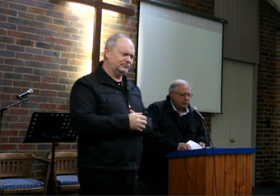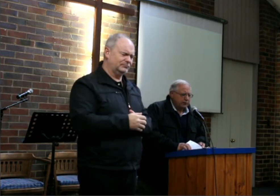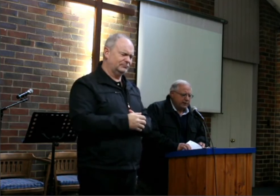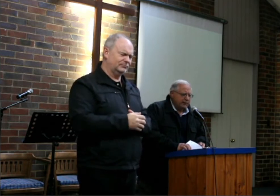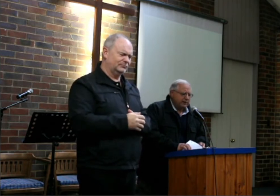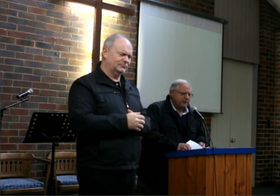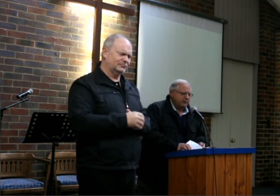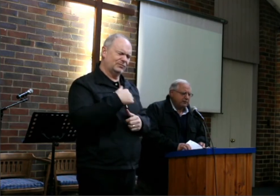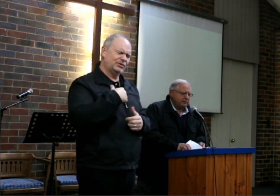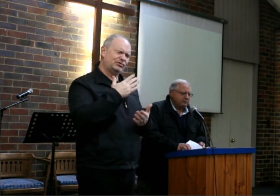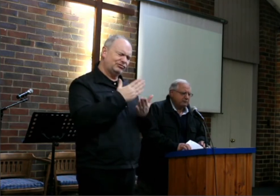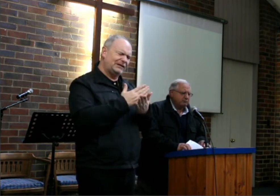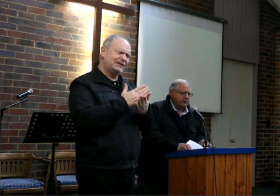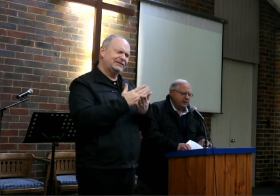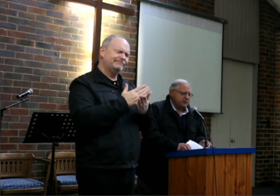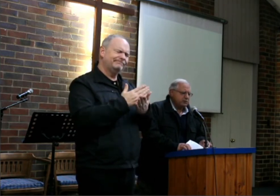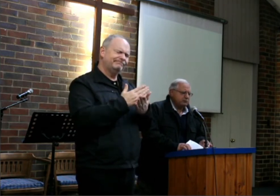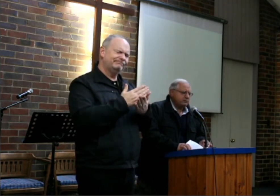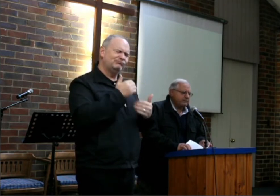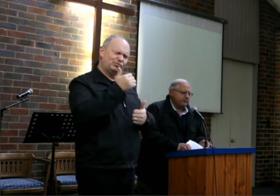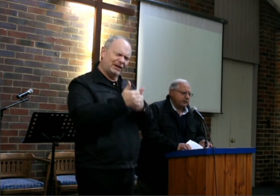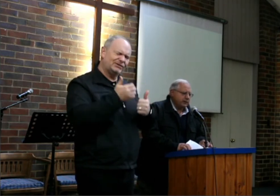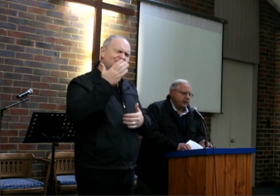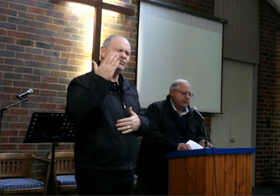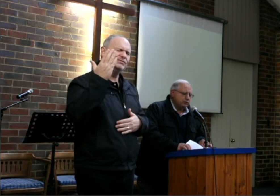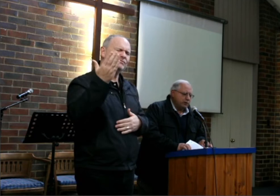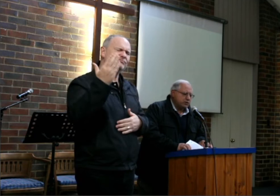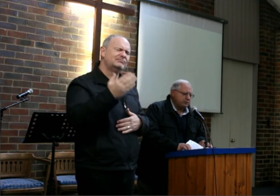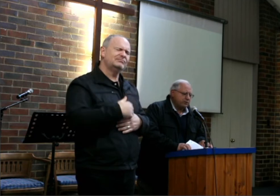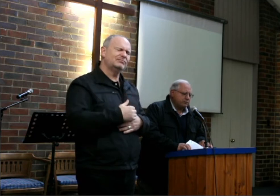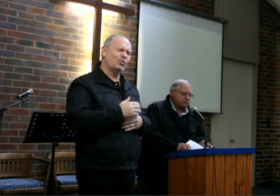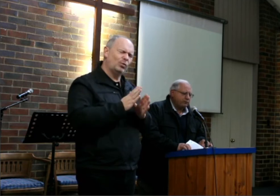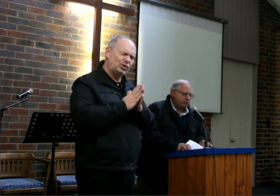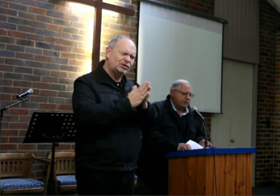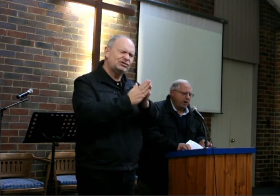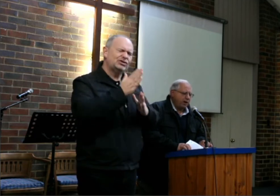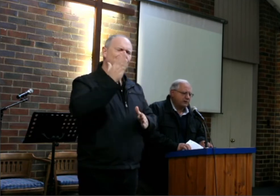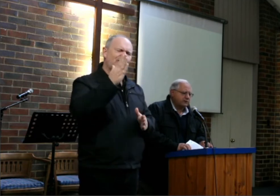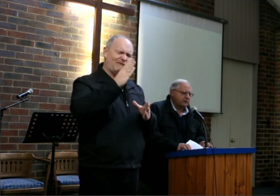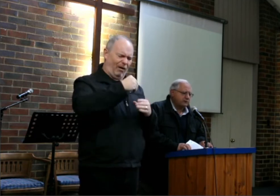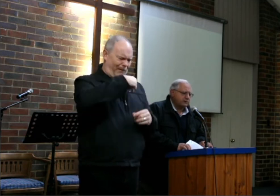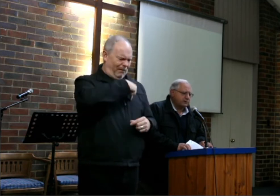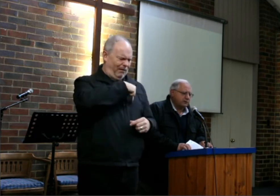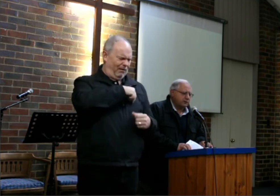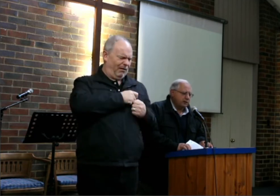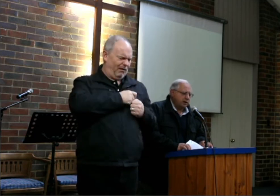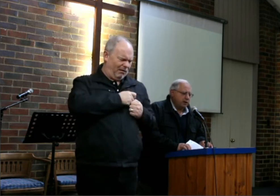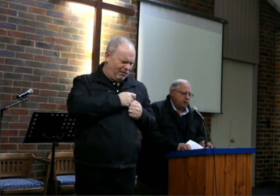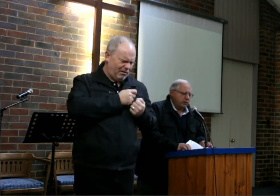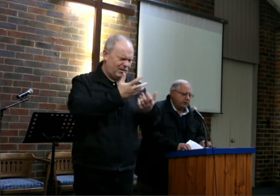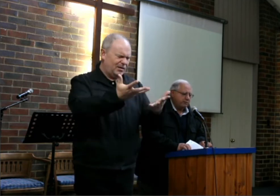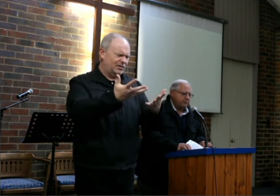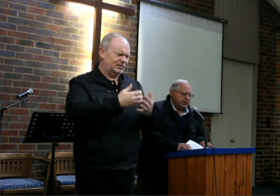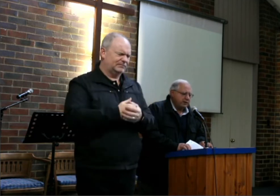that we really praise you and worship you from the heart.